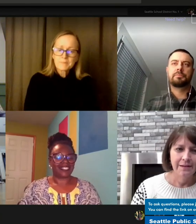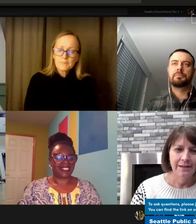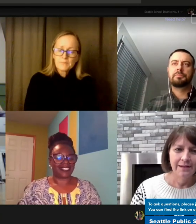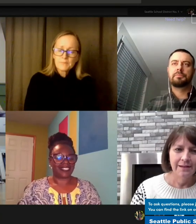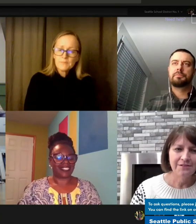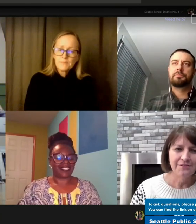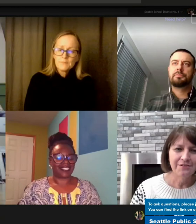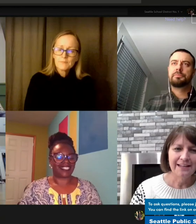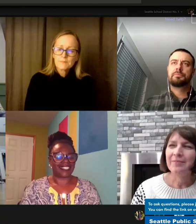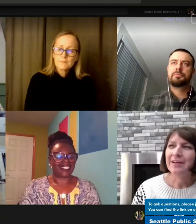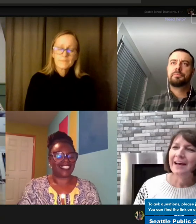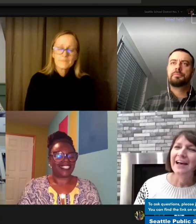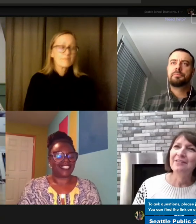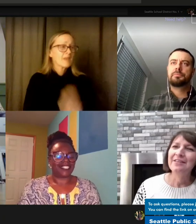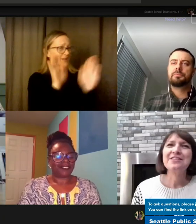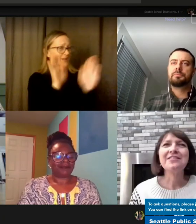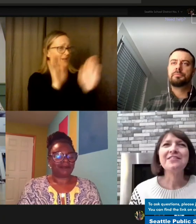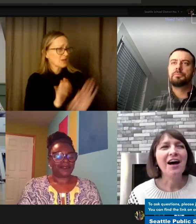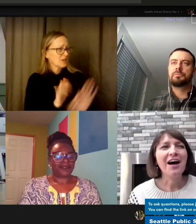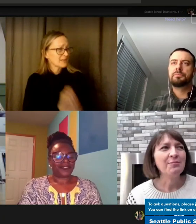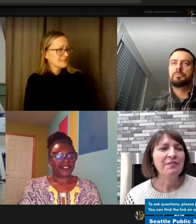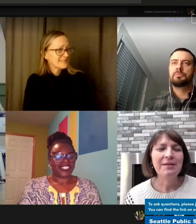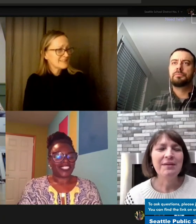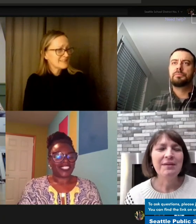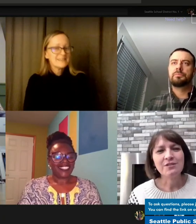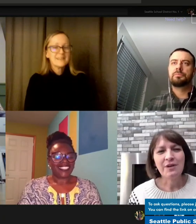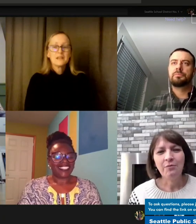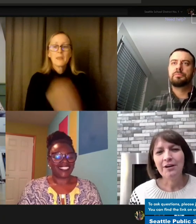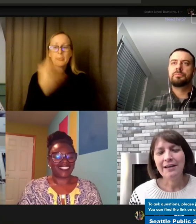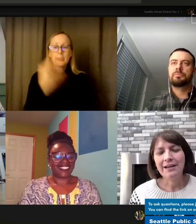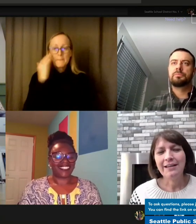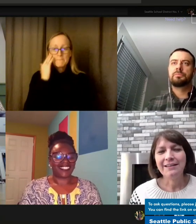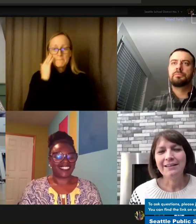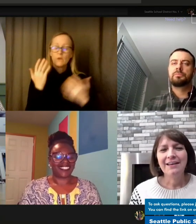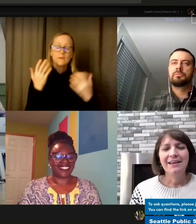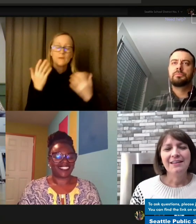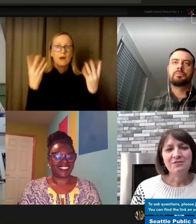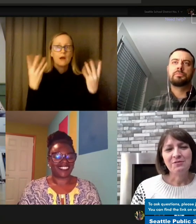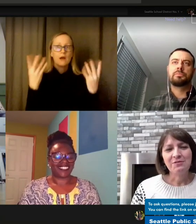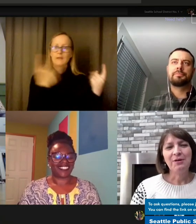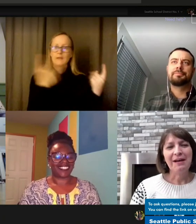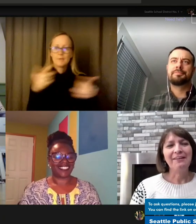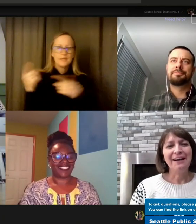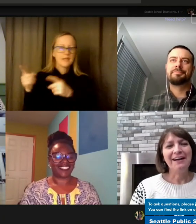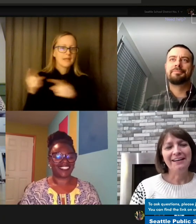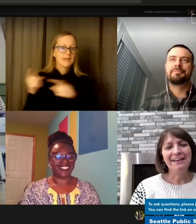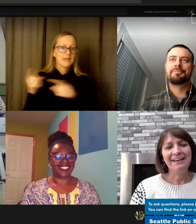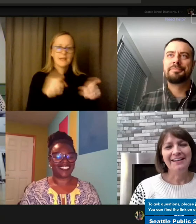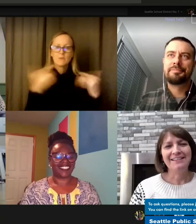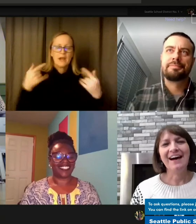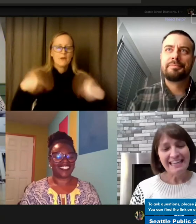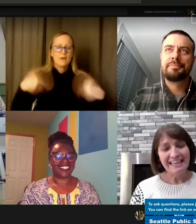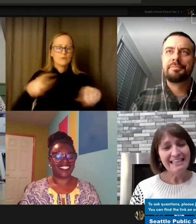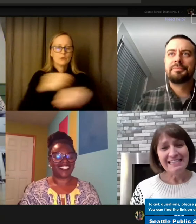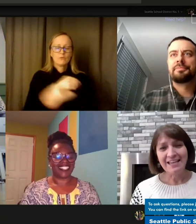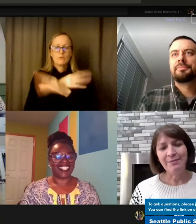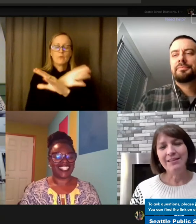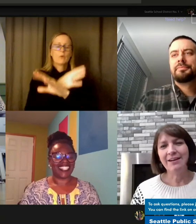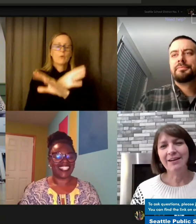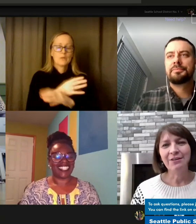That's great. I know there's just a lot of moving pieces while we're in this remote era, and it's not easy.